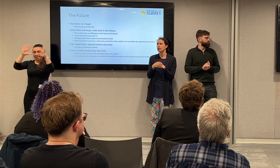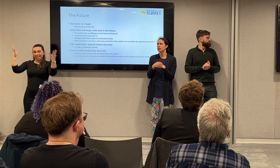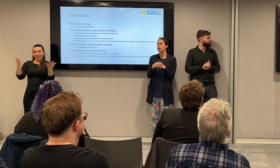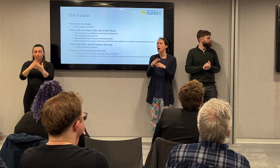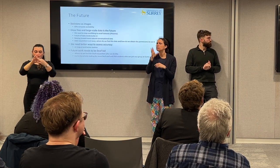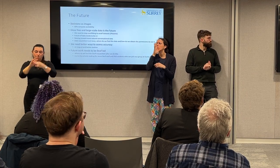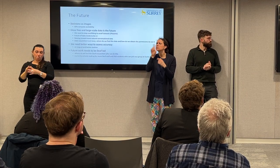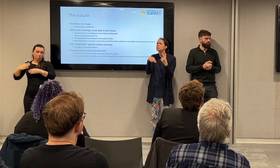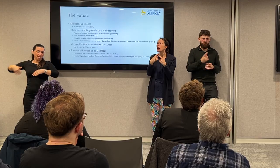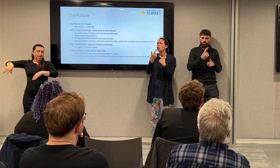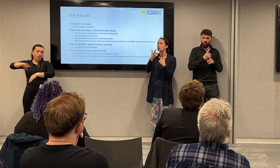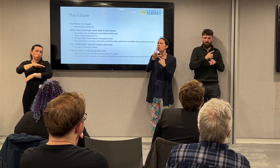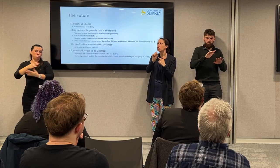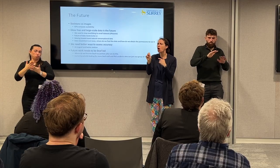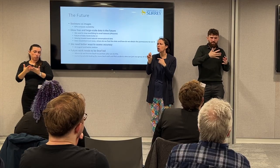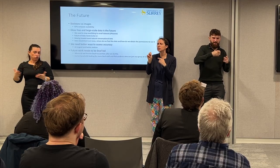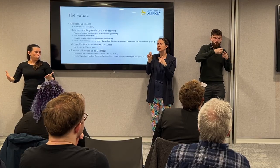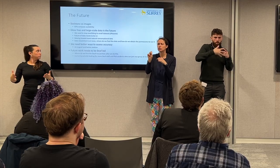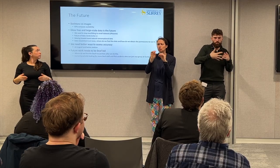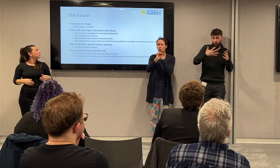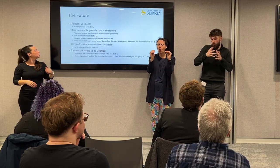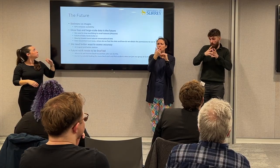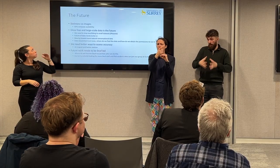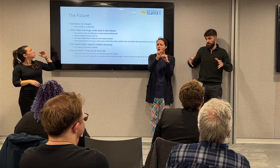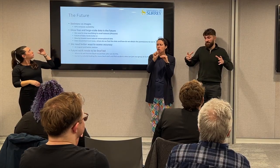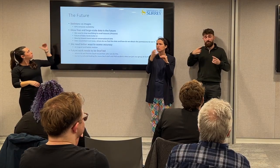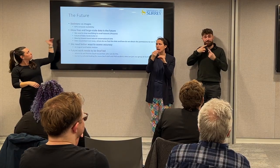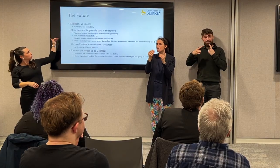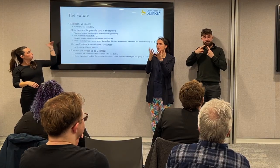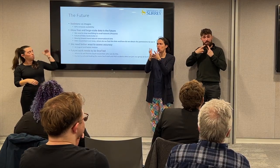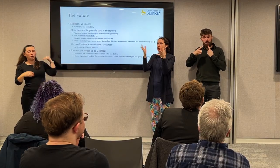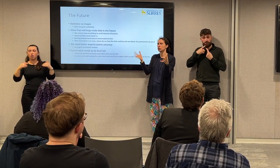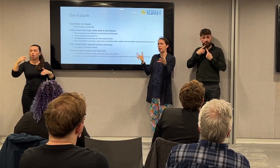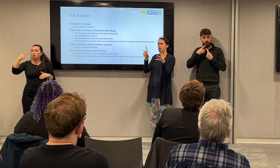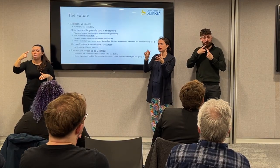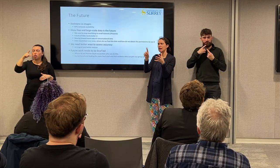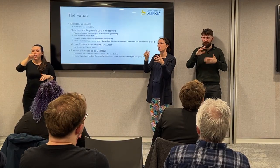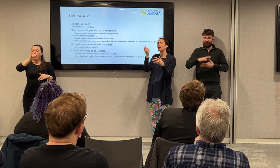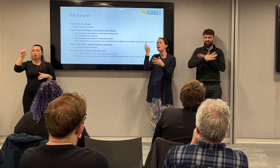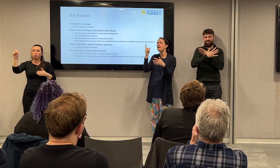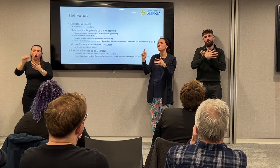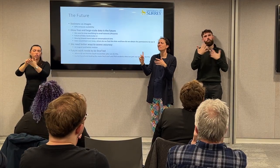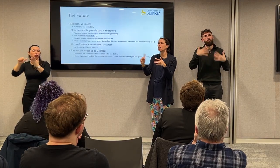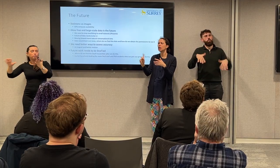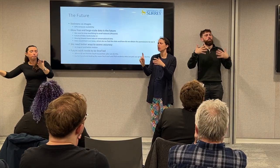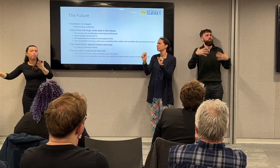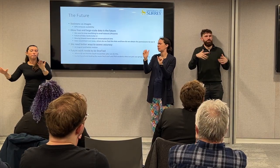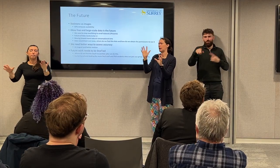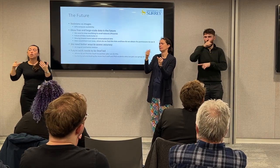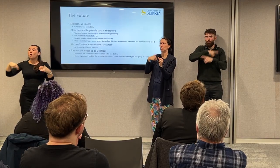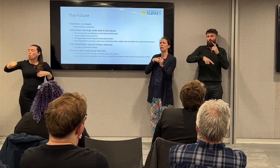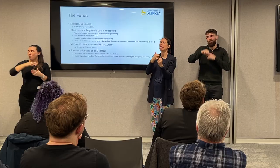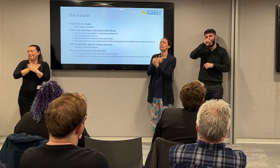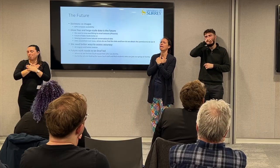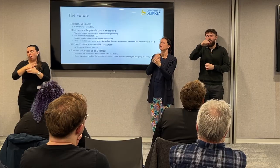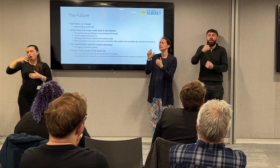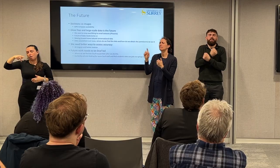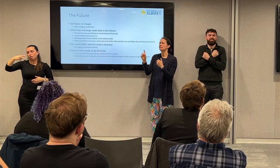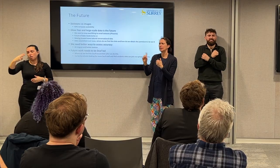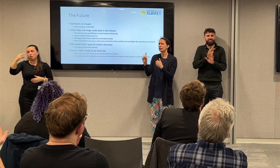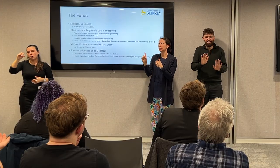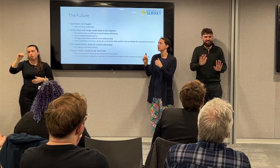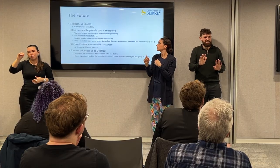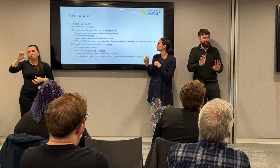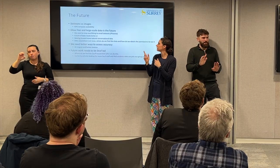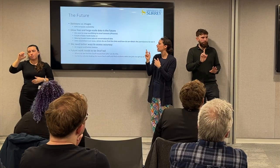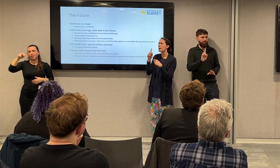about gloss-free and large-scale data. I mean, Phoenix was amazing, right? We all loved Phoenix. But it's become